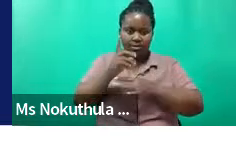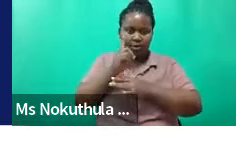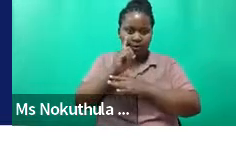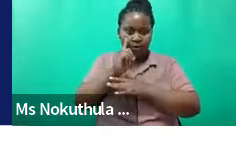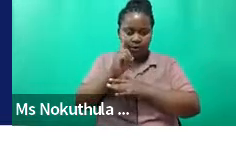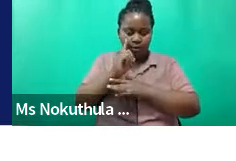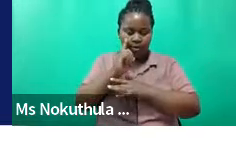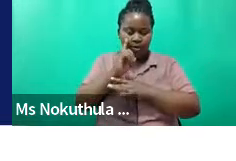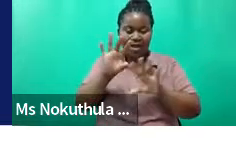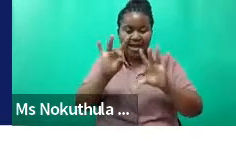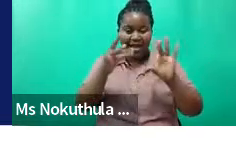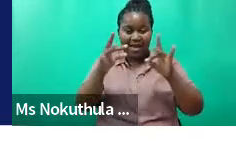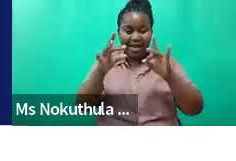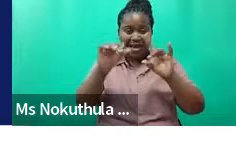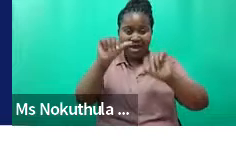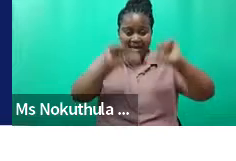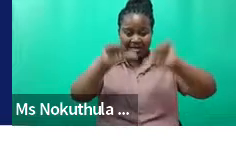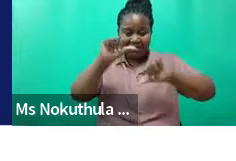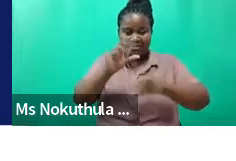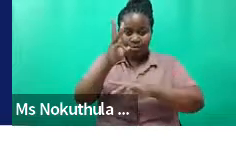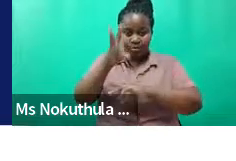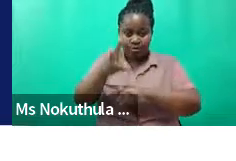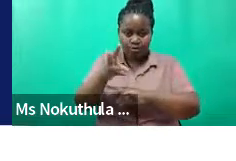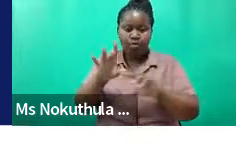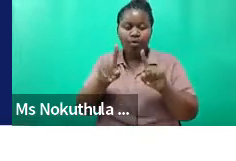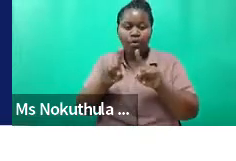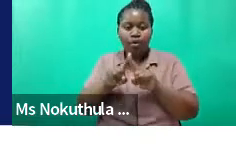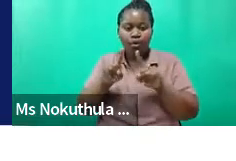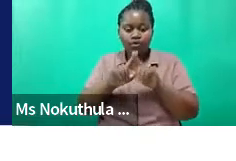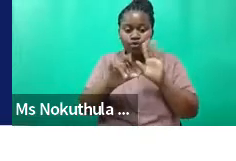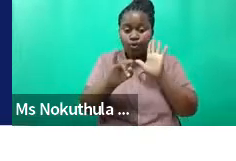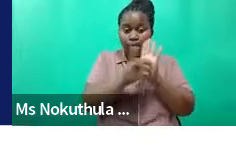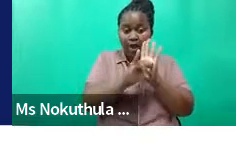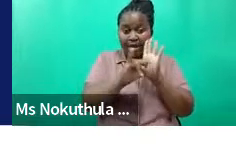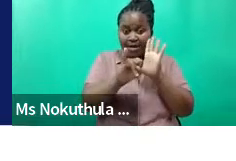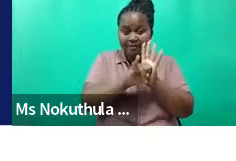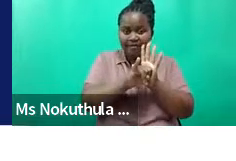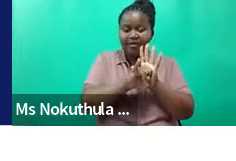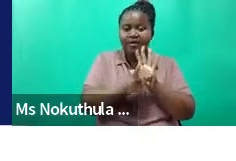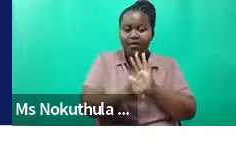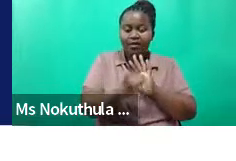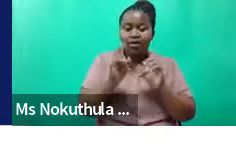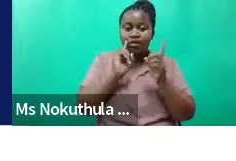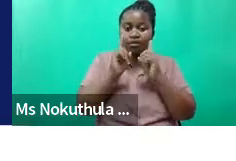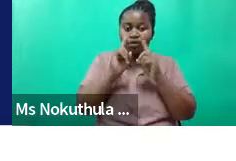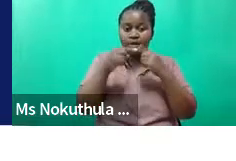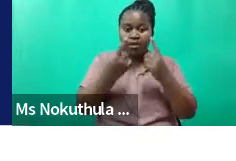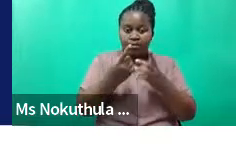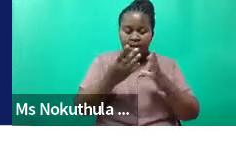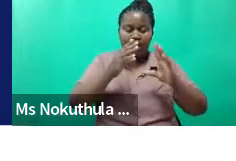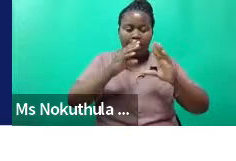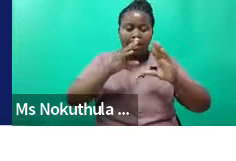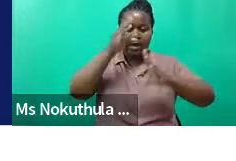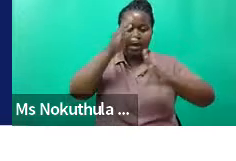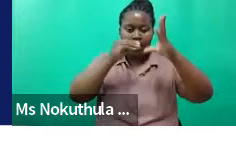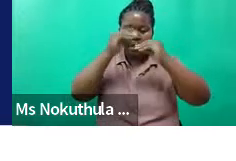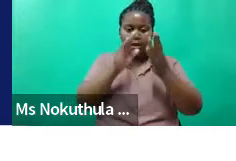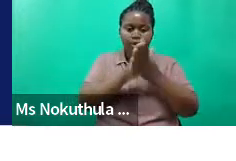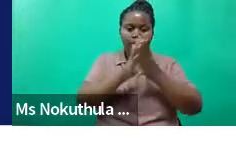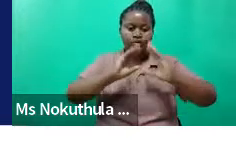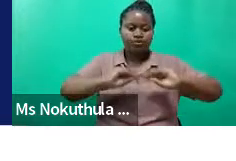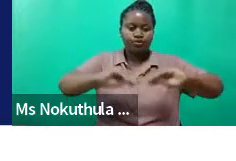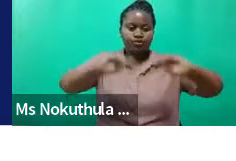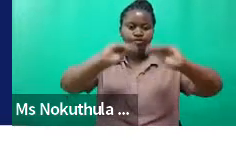analysis of the findings, and we identified that yes, we are talking about the learning and teaching experiences of the student and